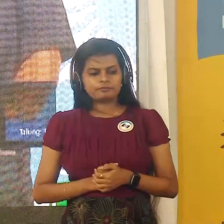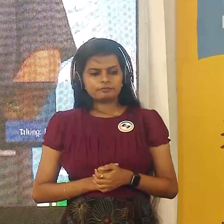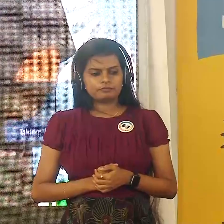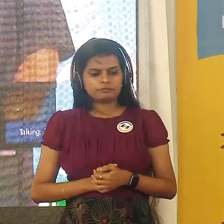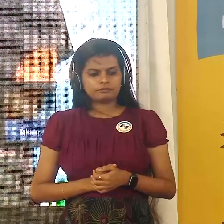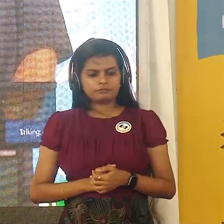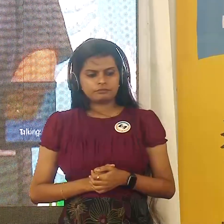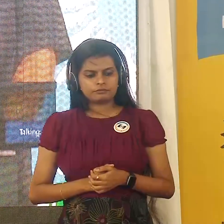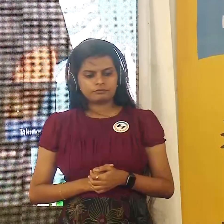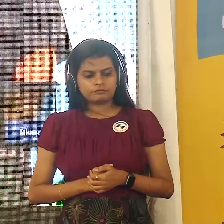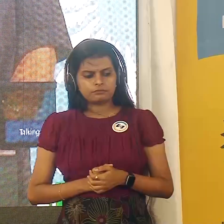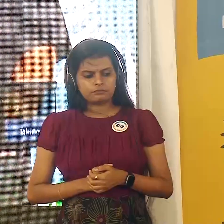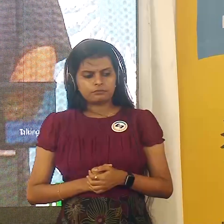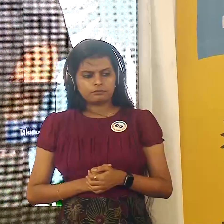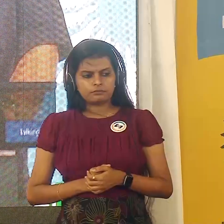are